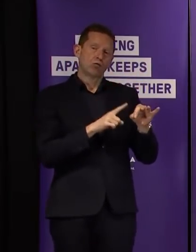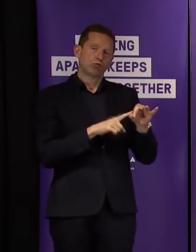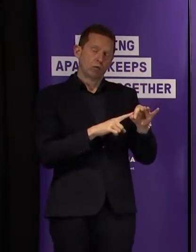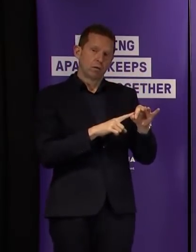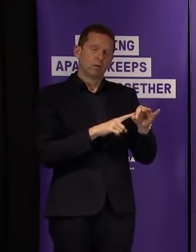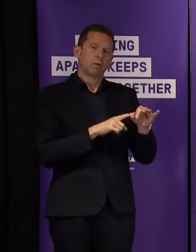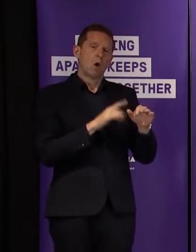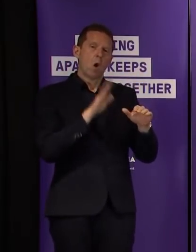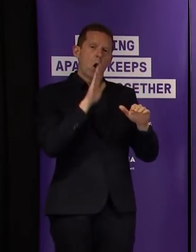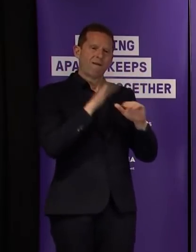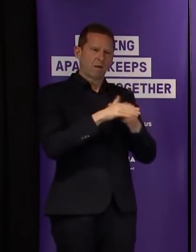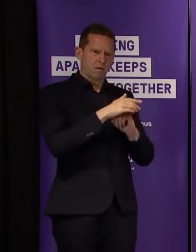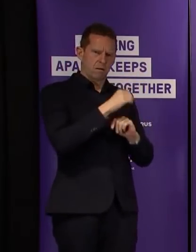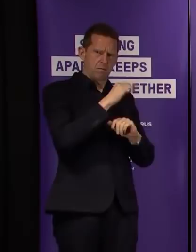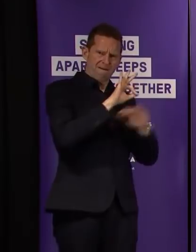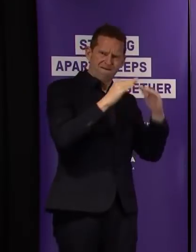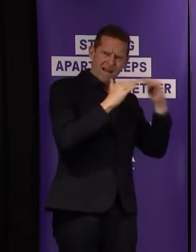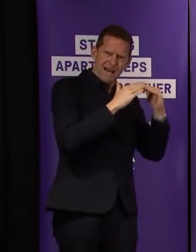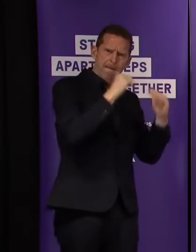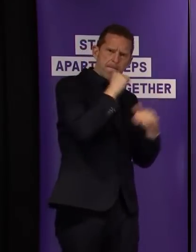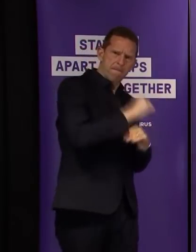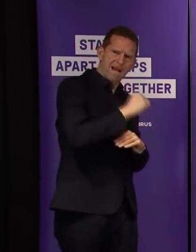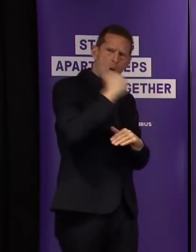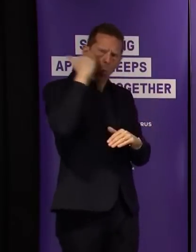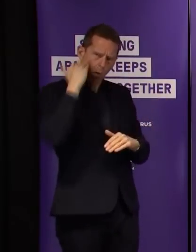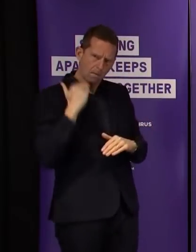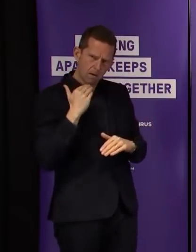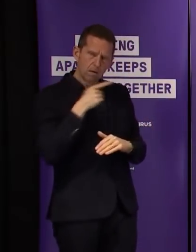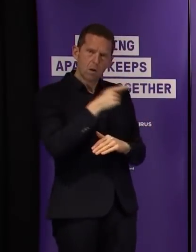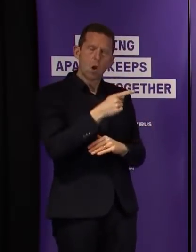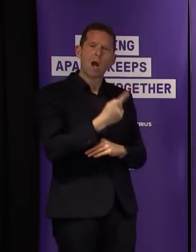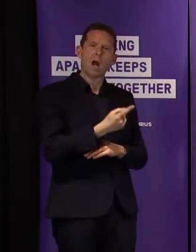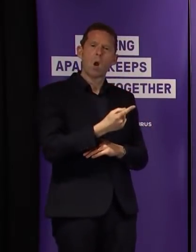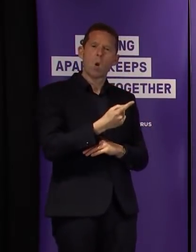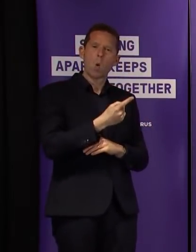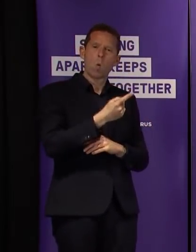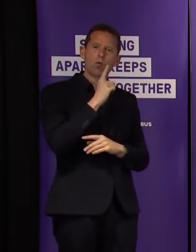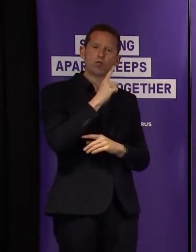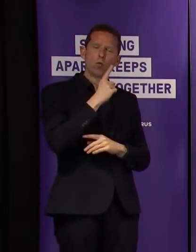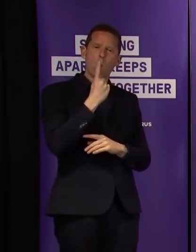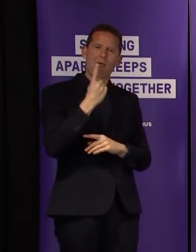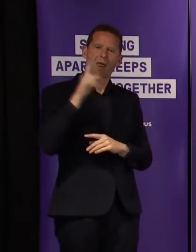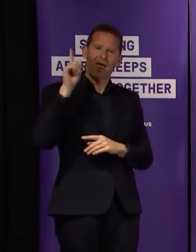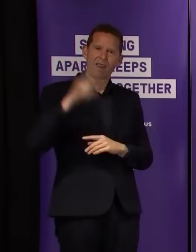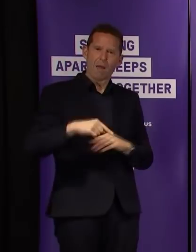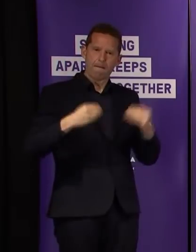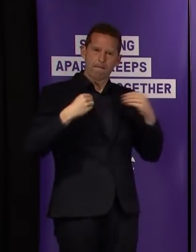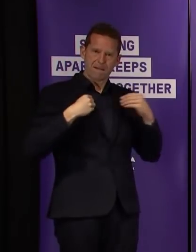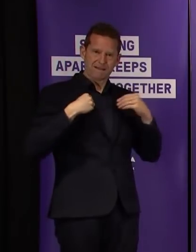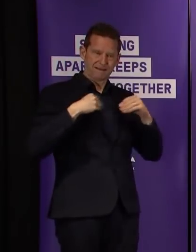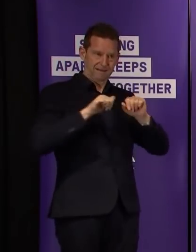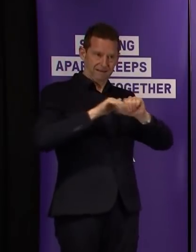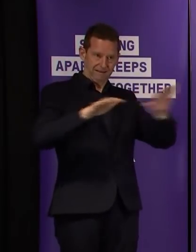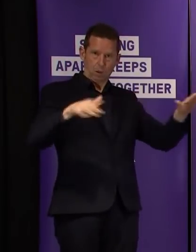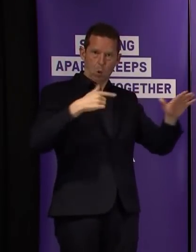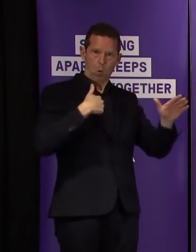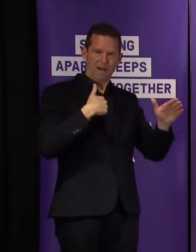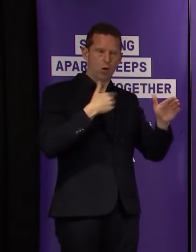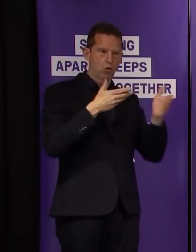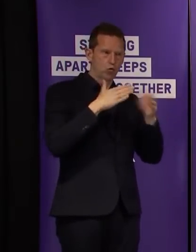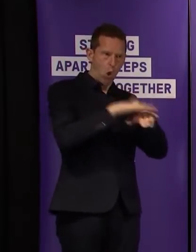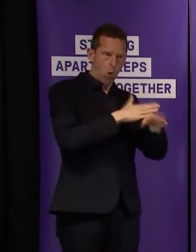the list of industries, those 101,000, it looks a bit blokey. but the analysis we've done is